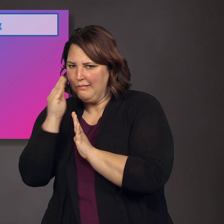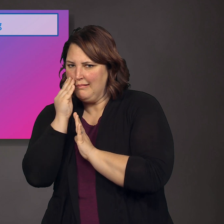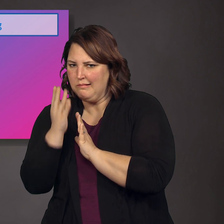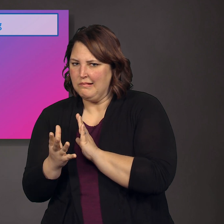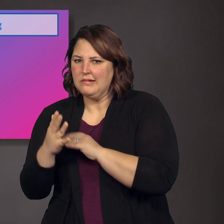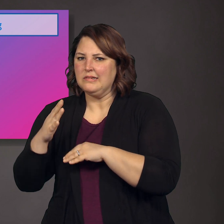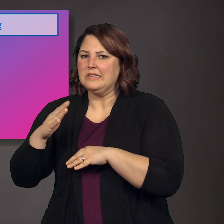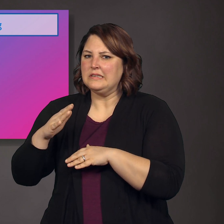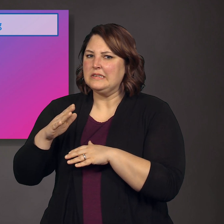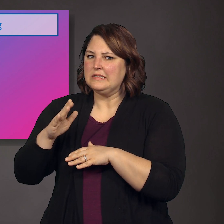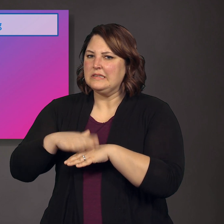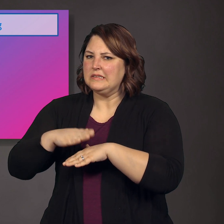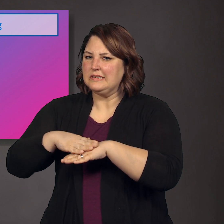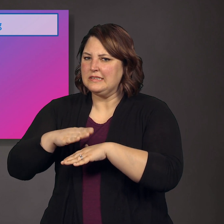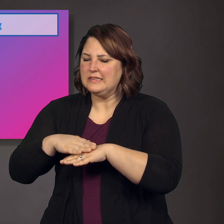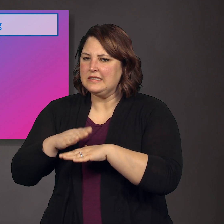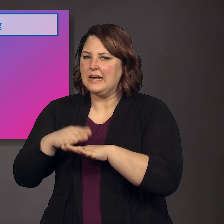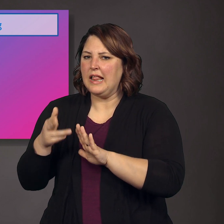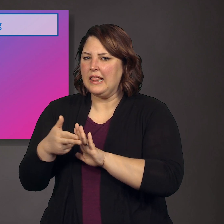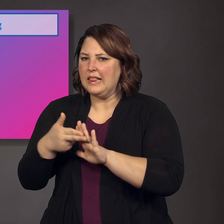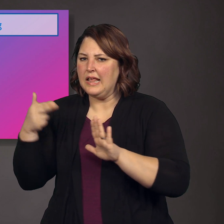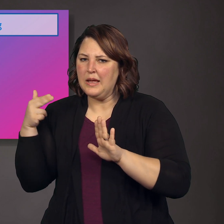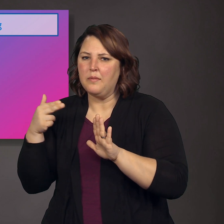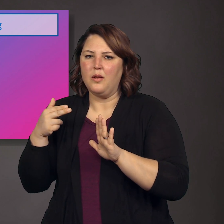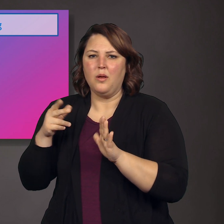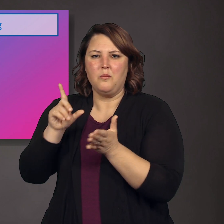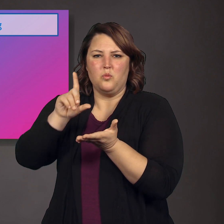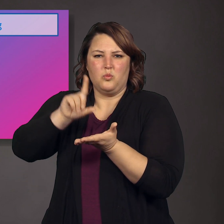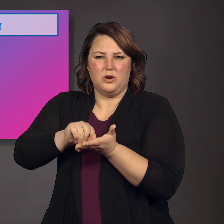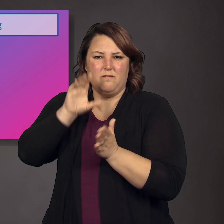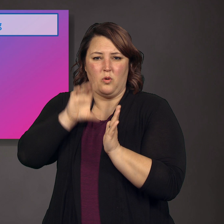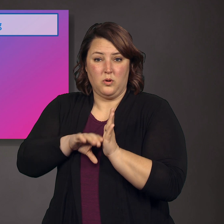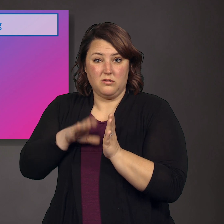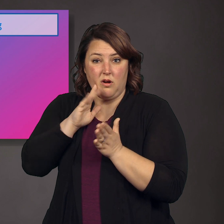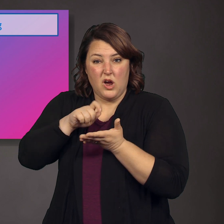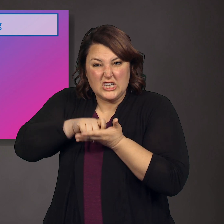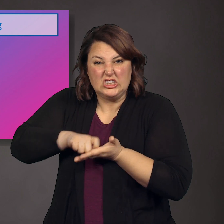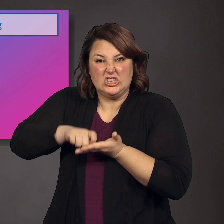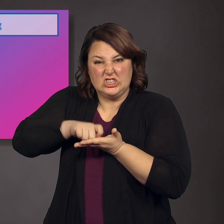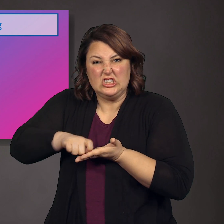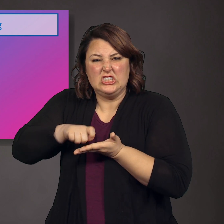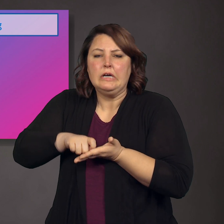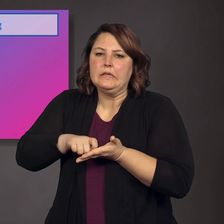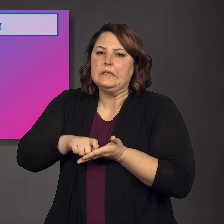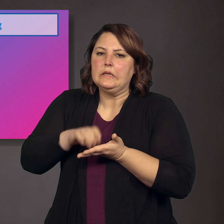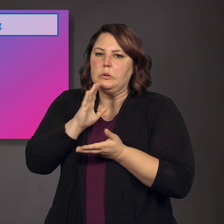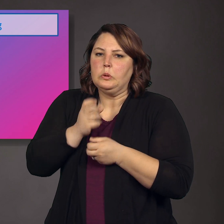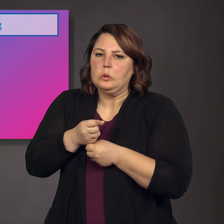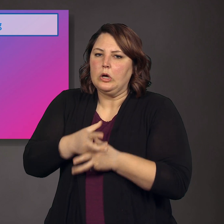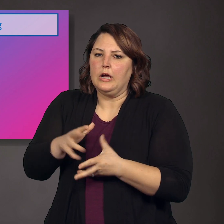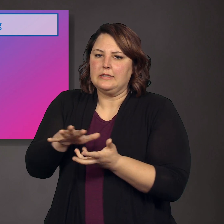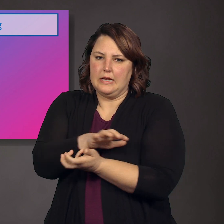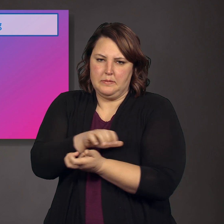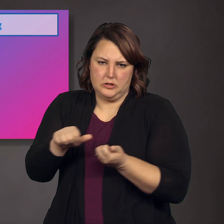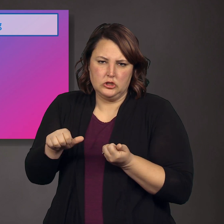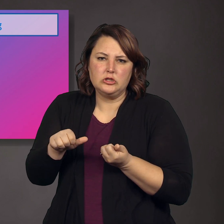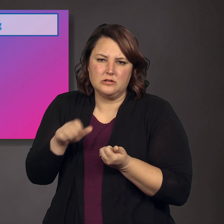labelling physical photos. Pressing too hard when you write can indent the photo. Ink